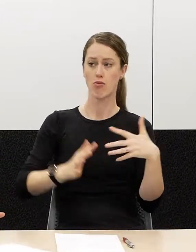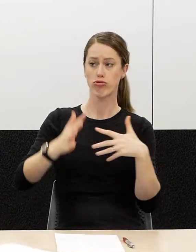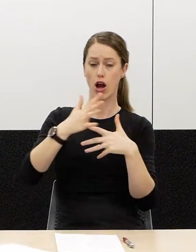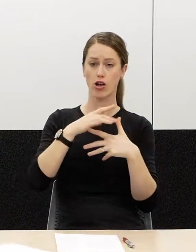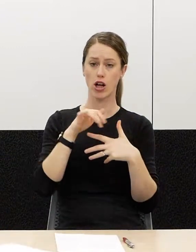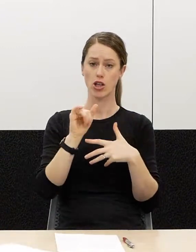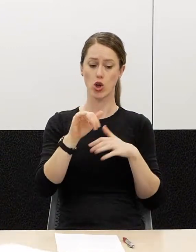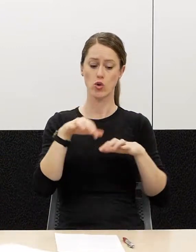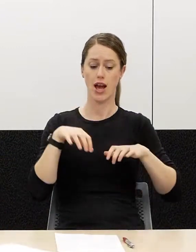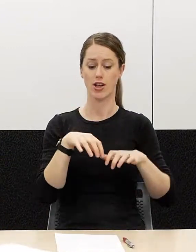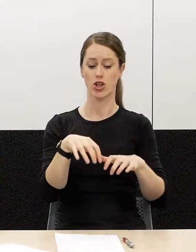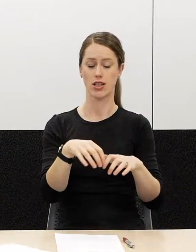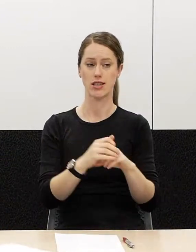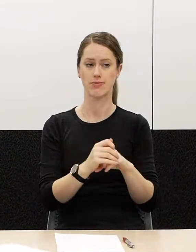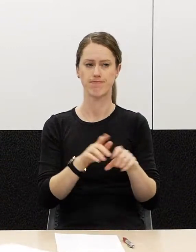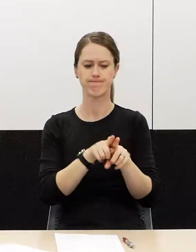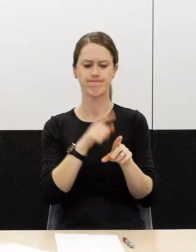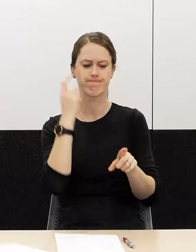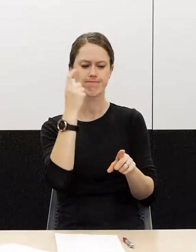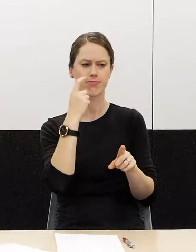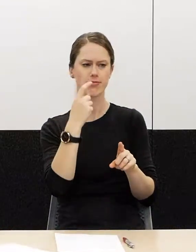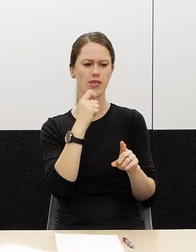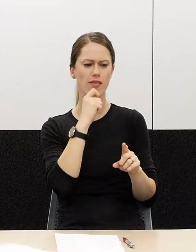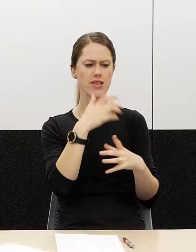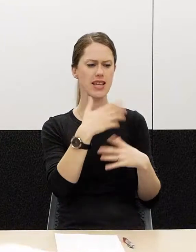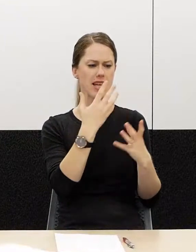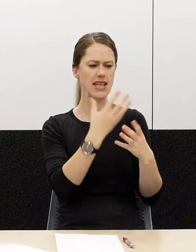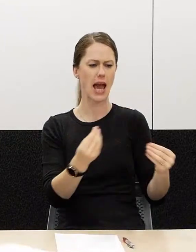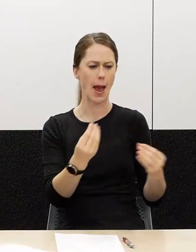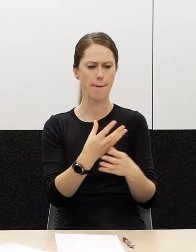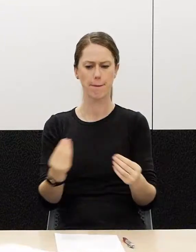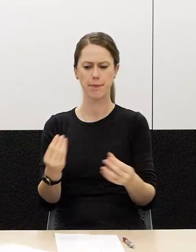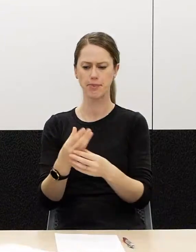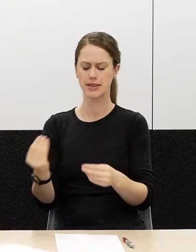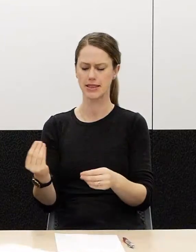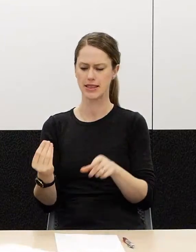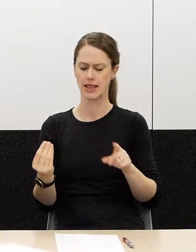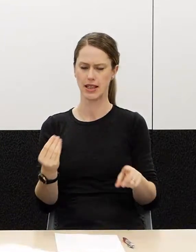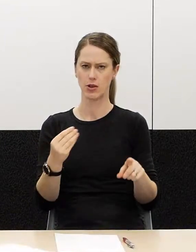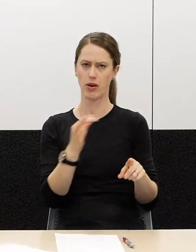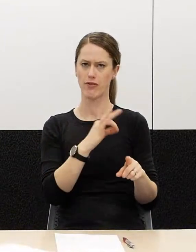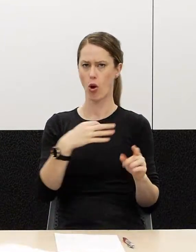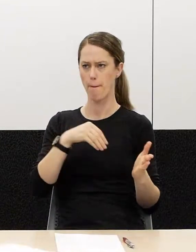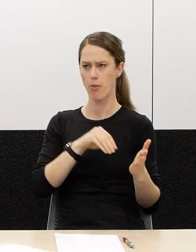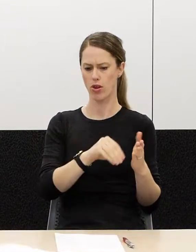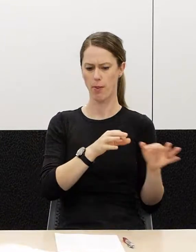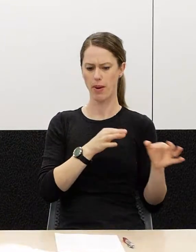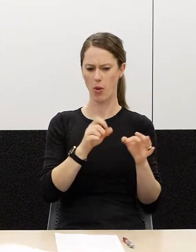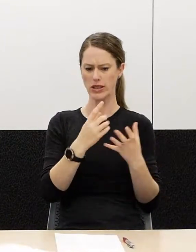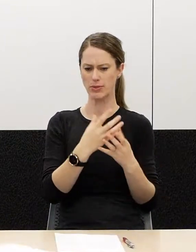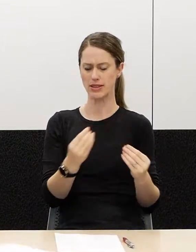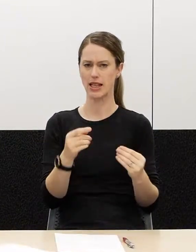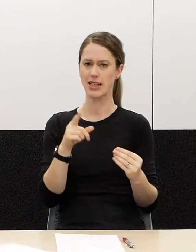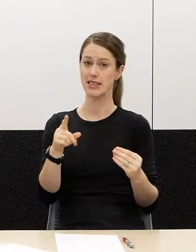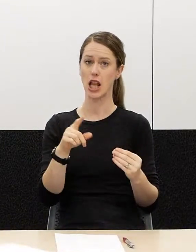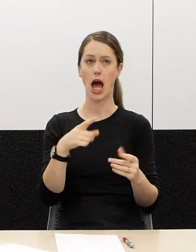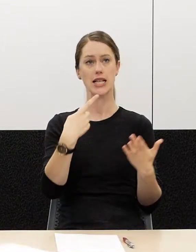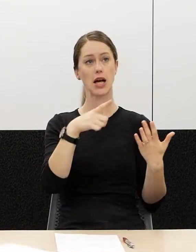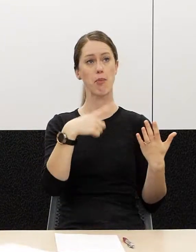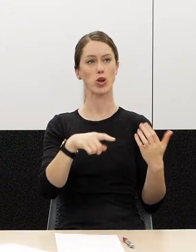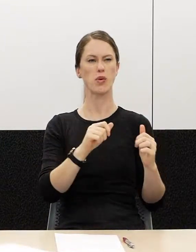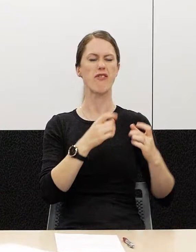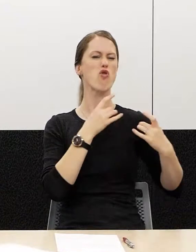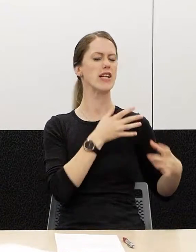those actions, and also to think about any gaps or anything else that we may have not put in the plan. So this is absolutely not a tick